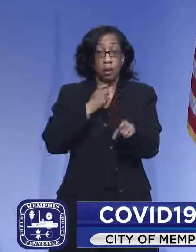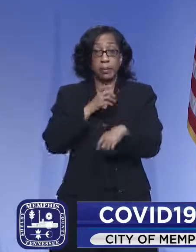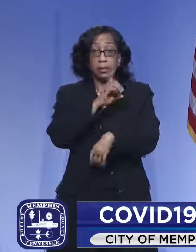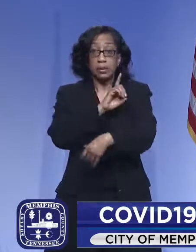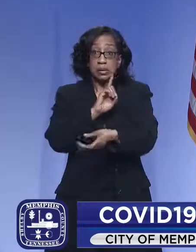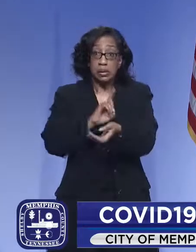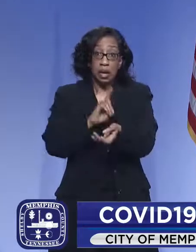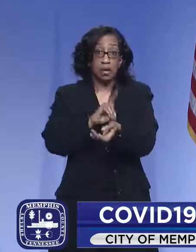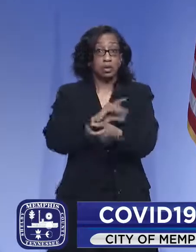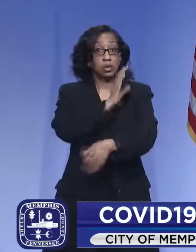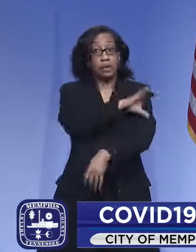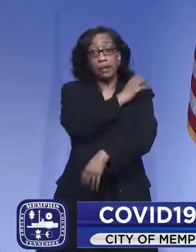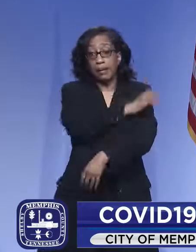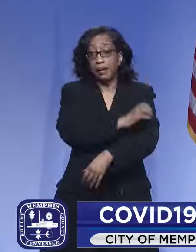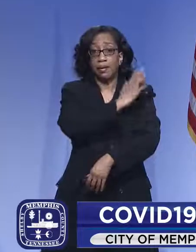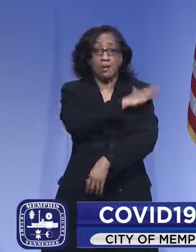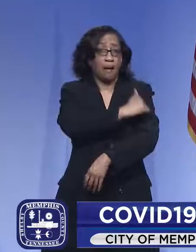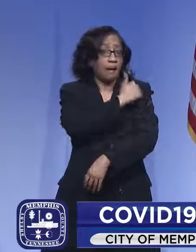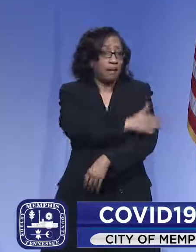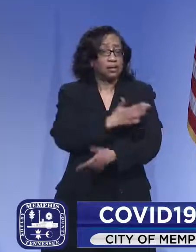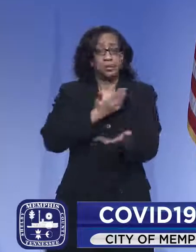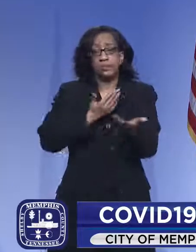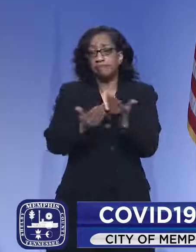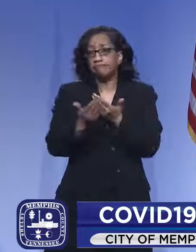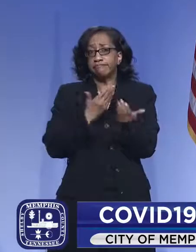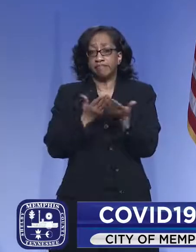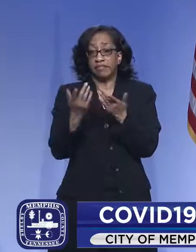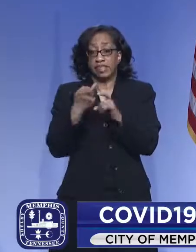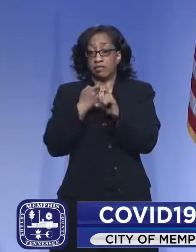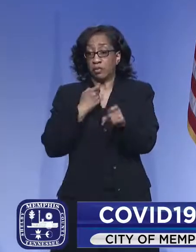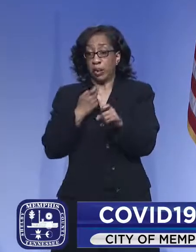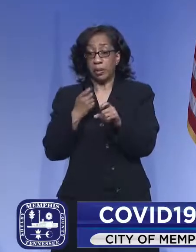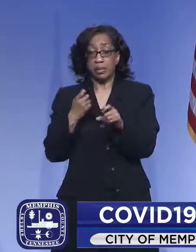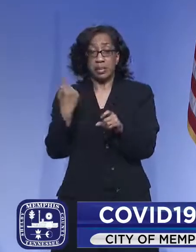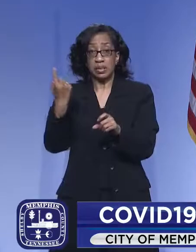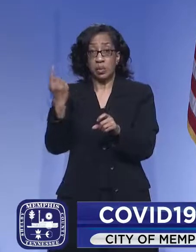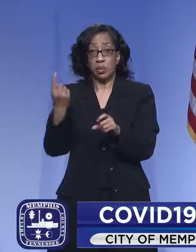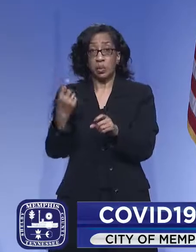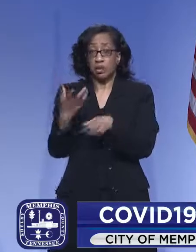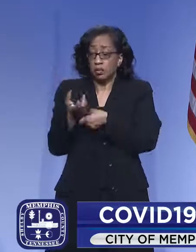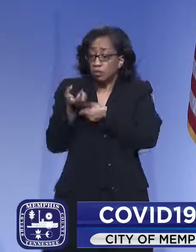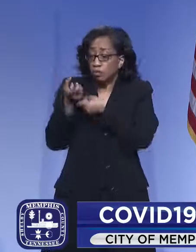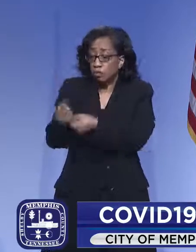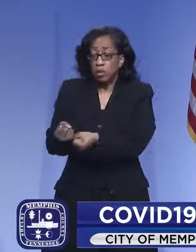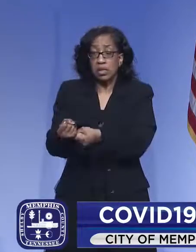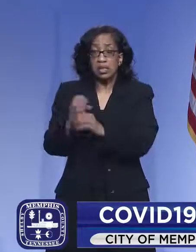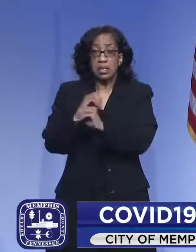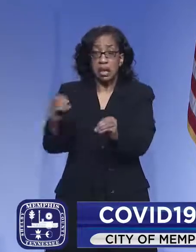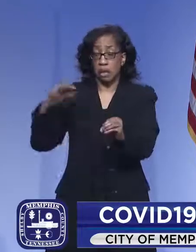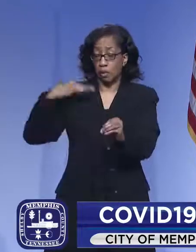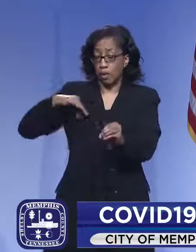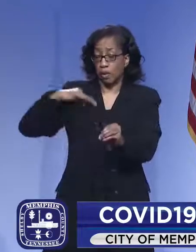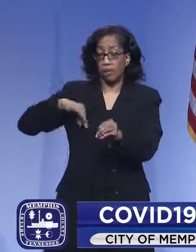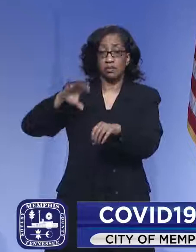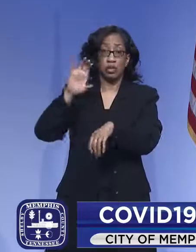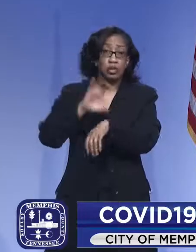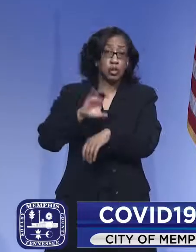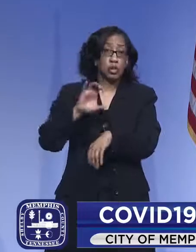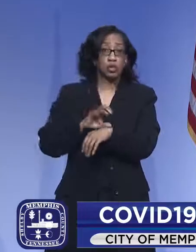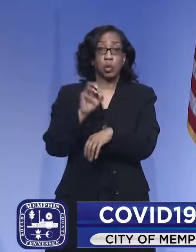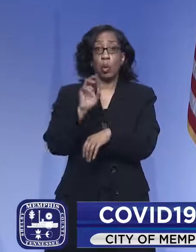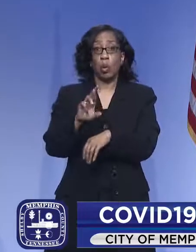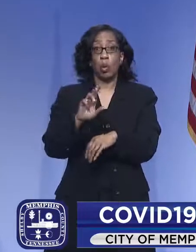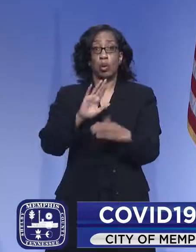clinic, from a hospital system, from a trusted agent in the community, through a nonprofit or a church, or through one of our